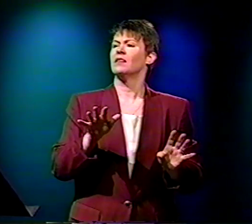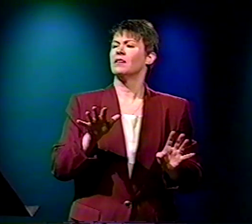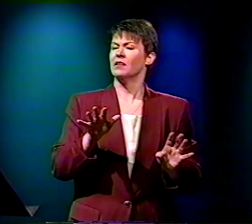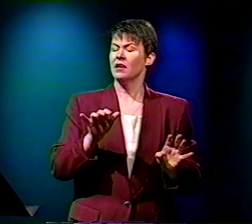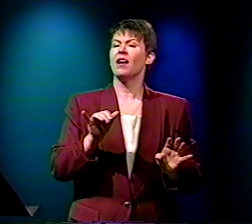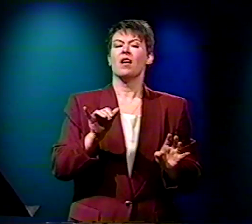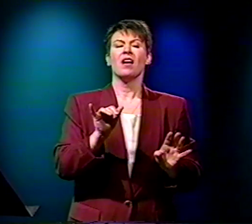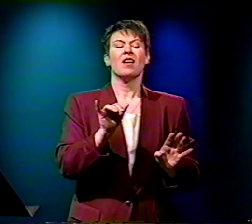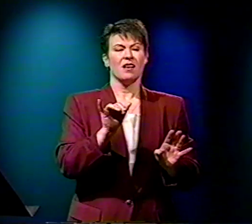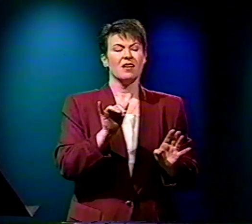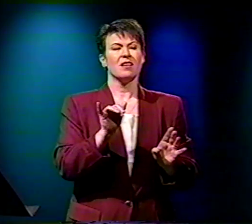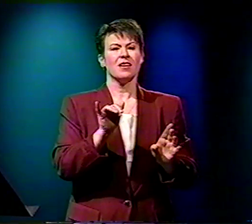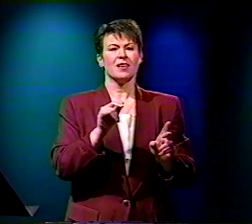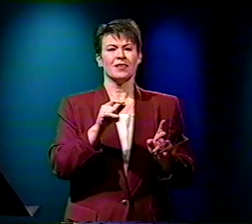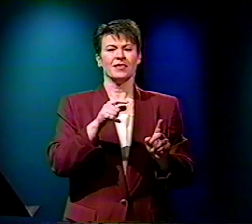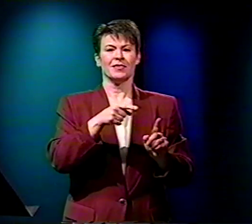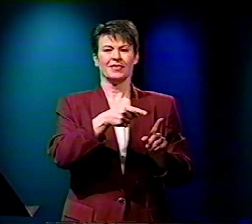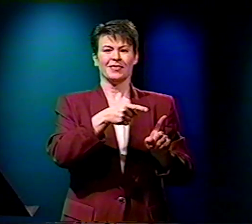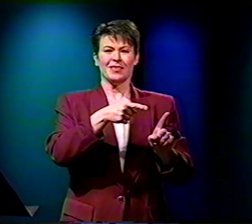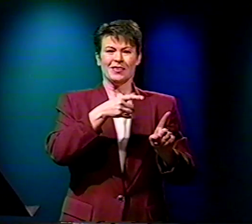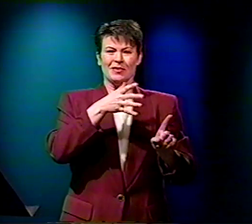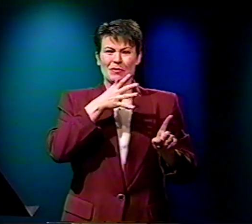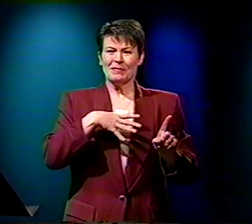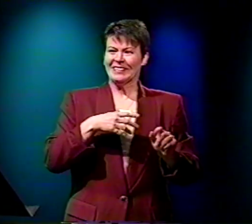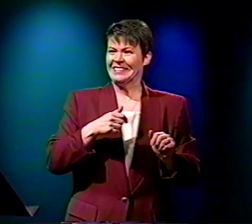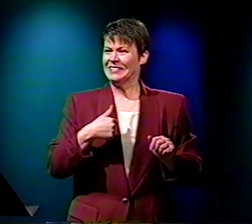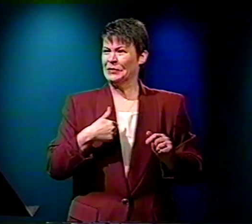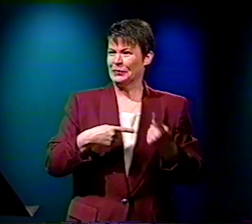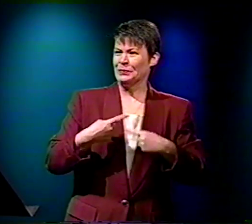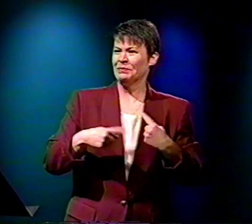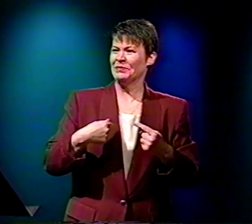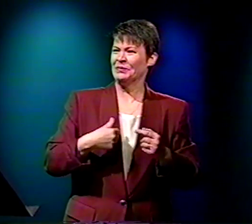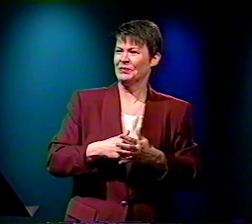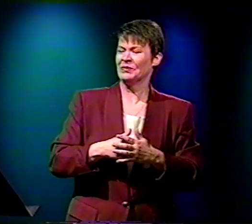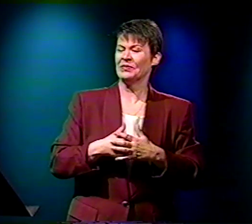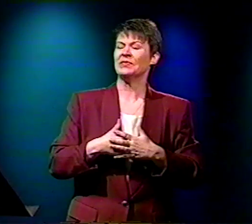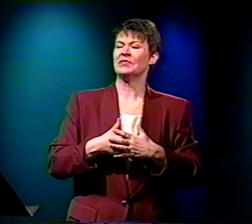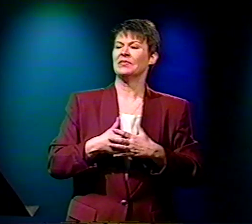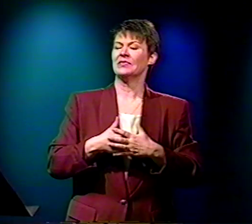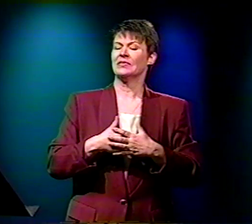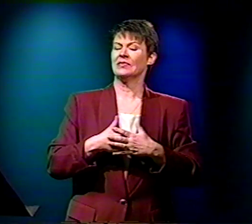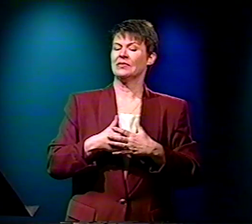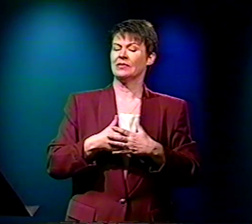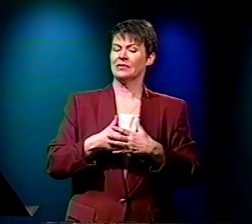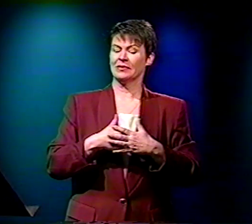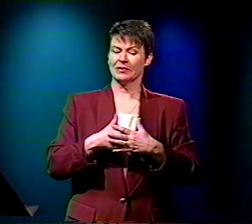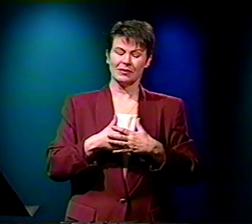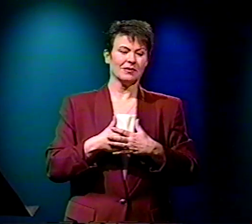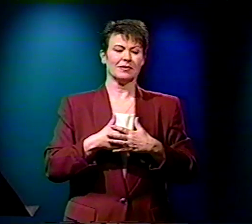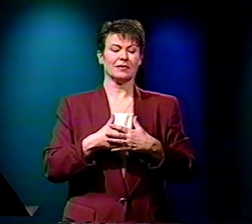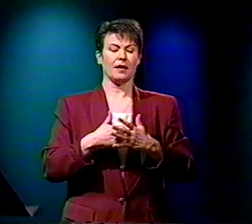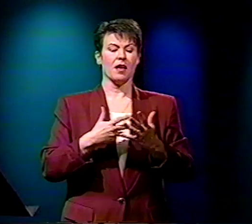I listened to what the chairperson said, and this woman seemed very eager and willing and said, "Well, I do sign."